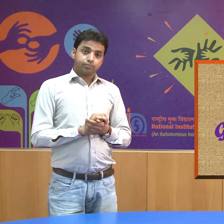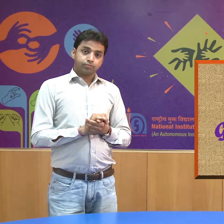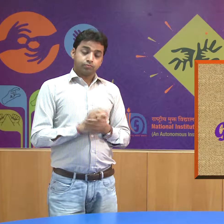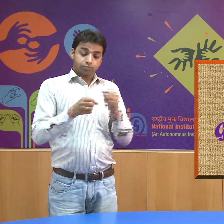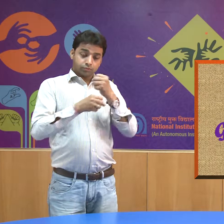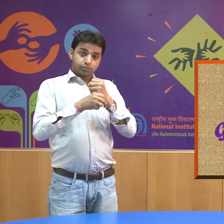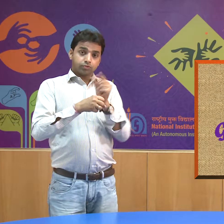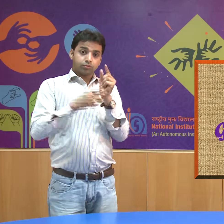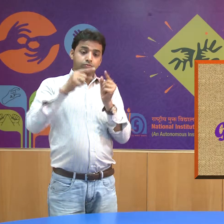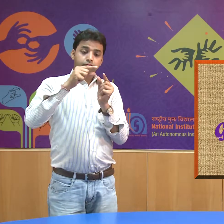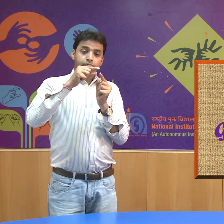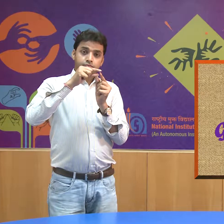Gupta